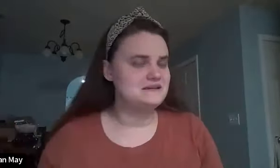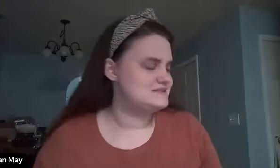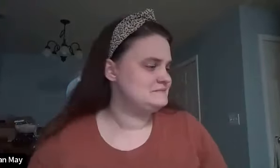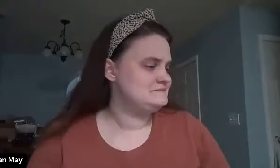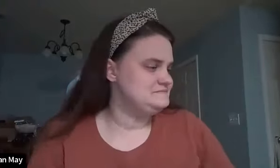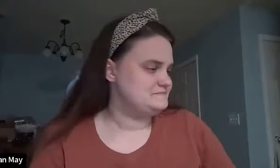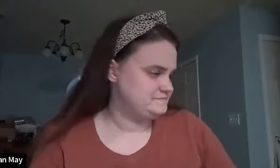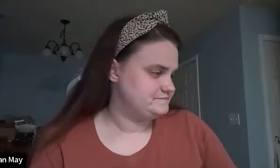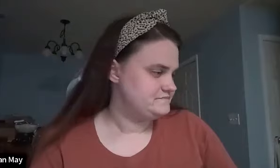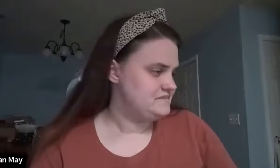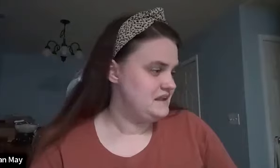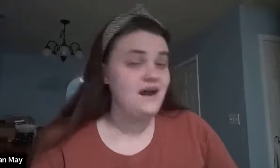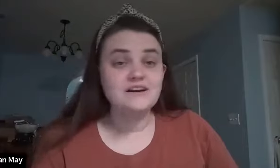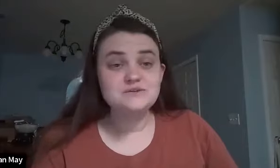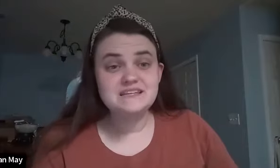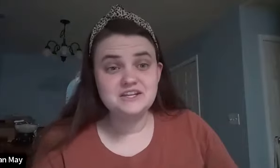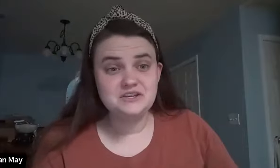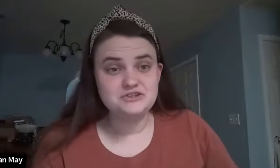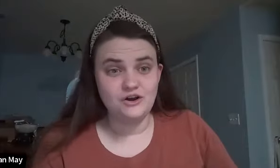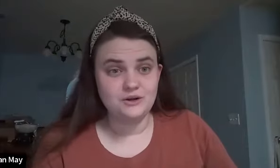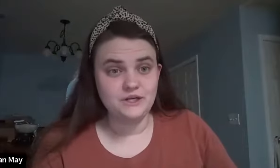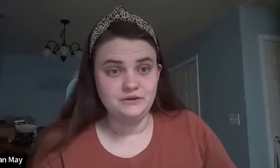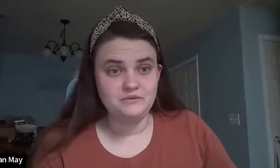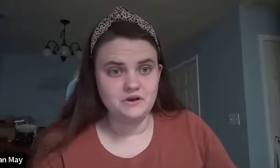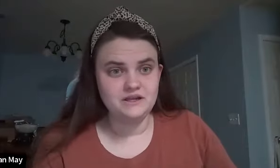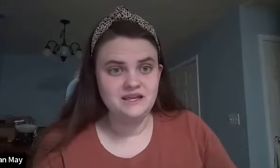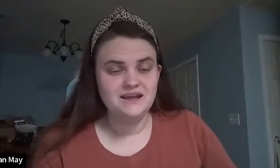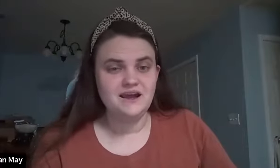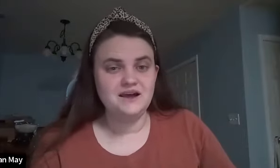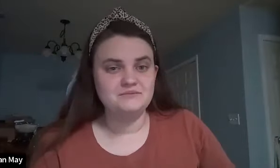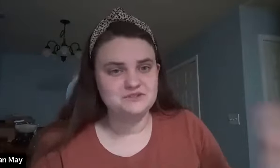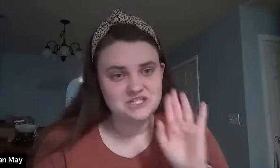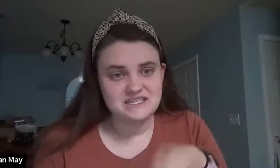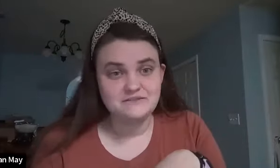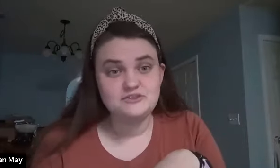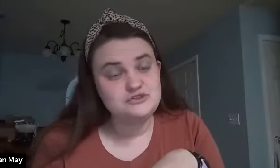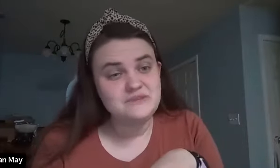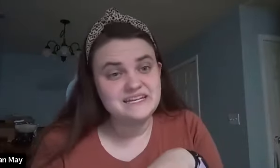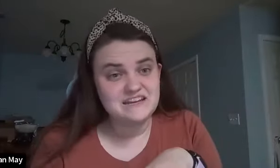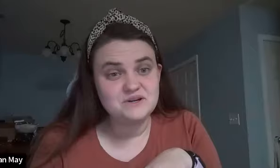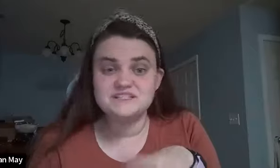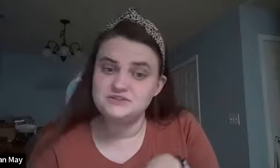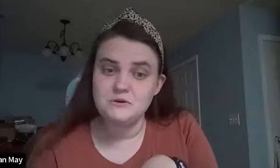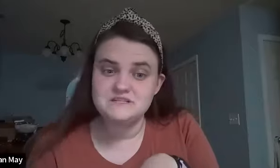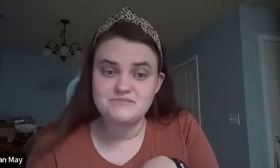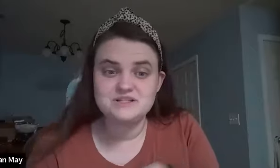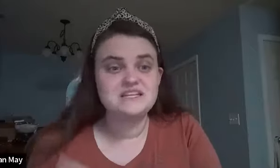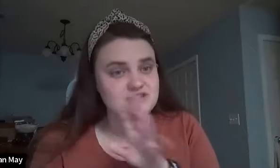signs. Also, it's like a huge honor when you get one. So just saying, if you do meet a deaf person, do know a deaf person, you start to